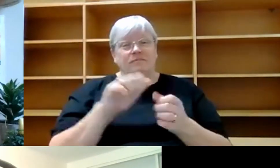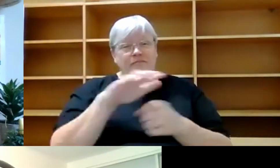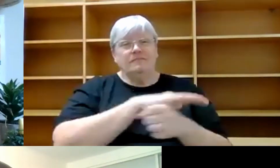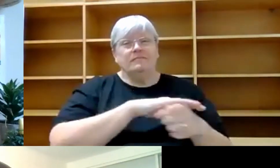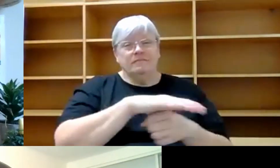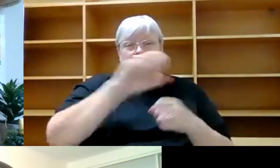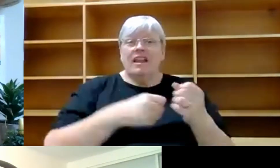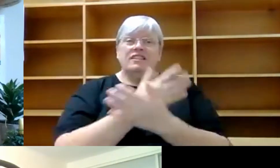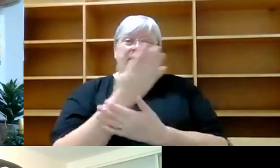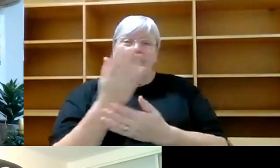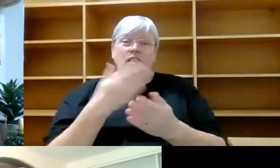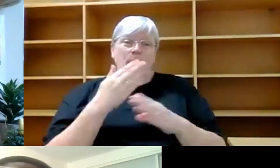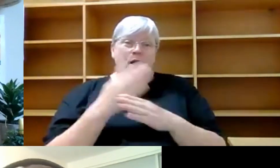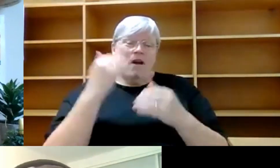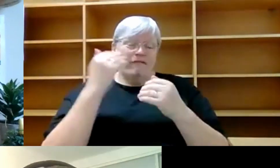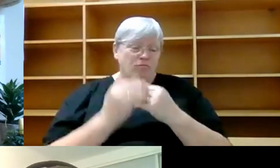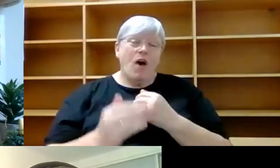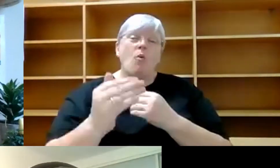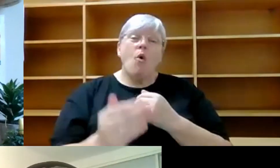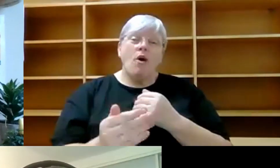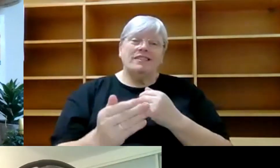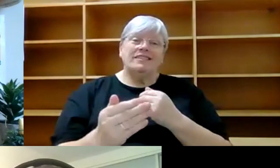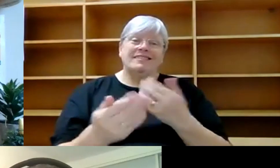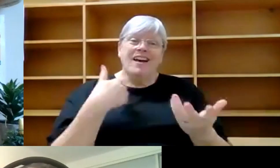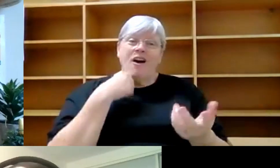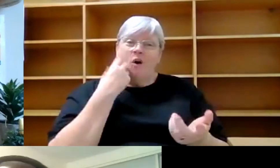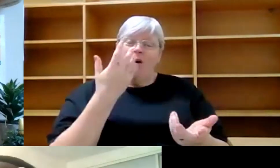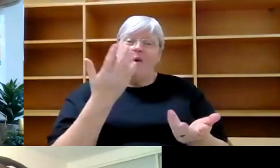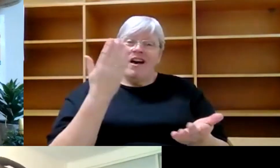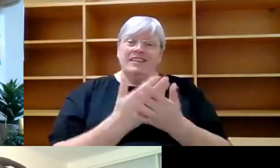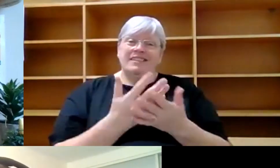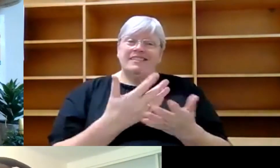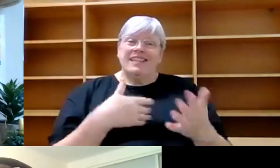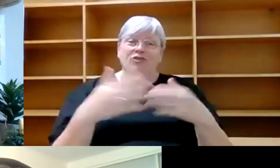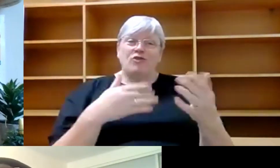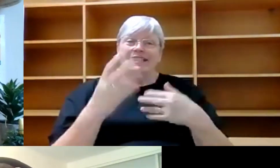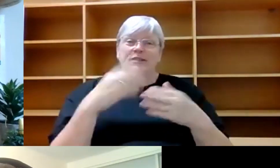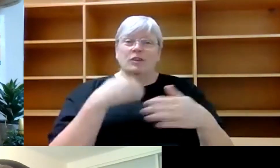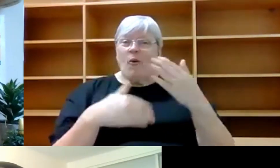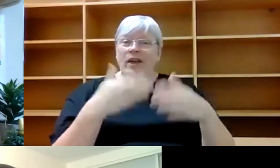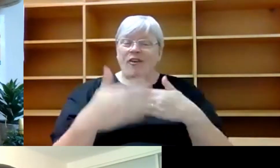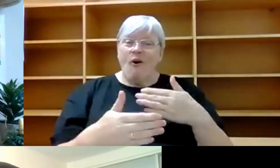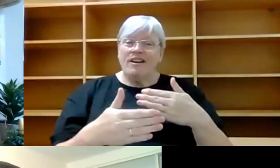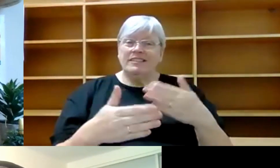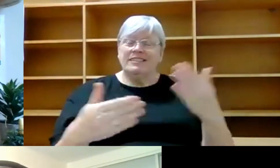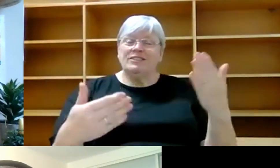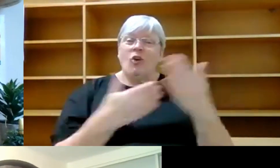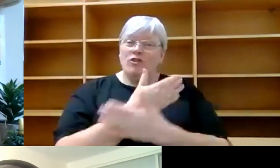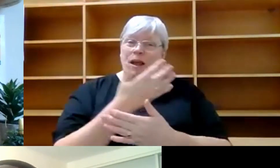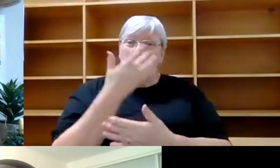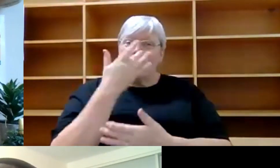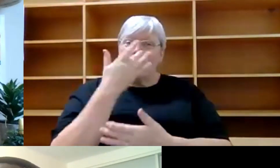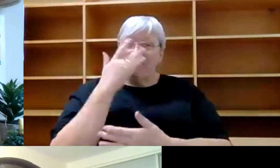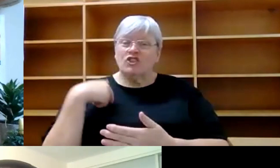my career from this point. And yes, I always address what's going on in contemporary fiction